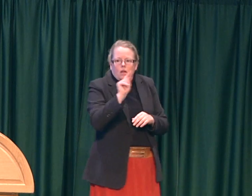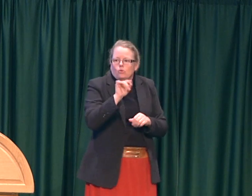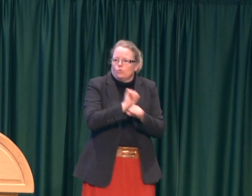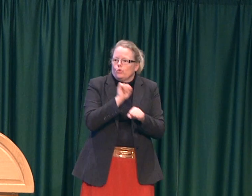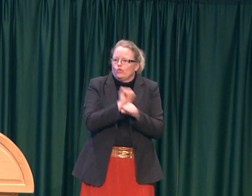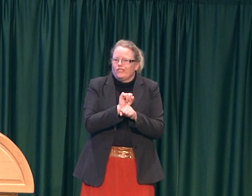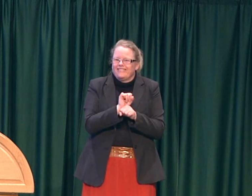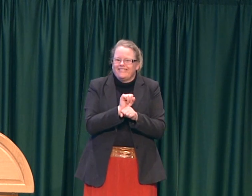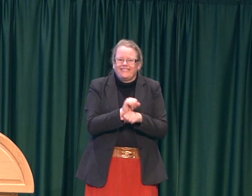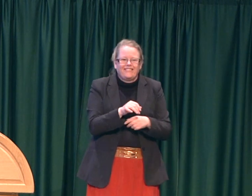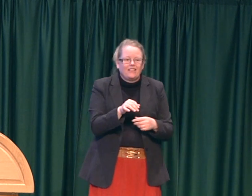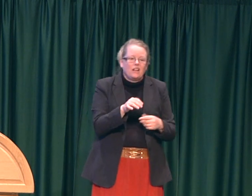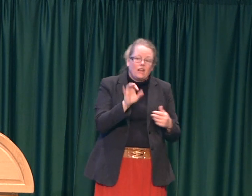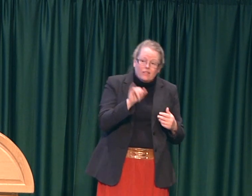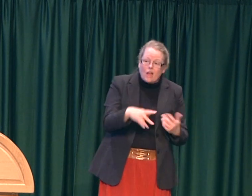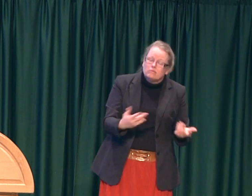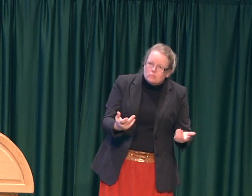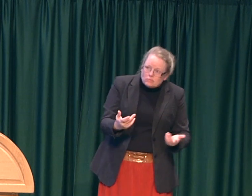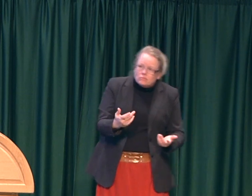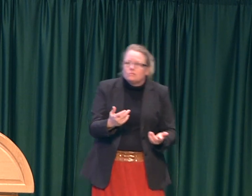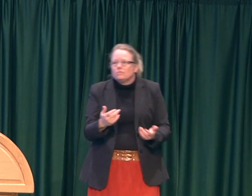And then off these interpreters were sent to do the work.